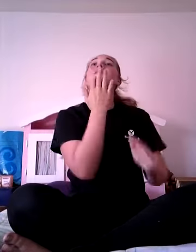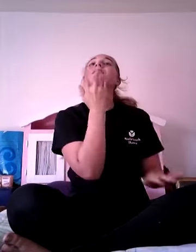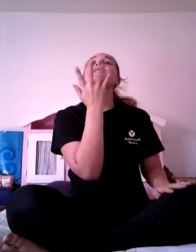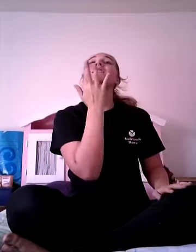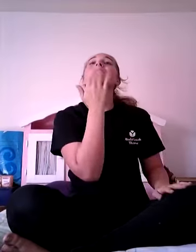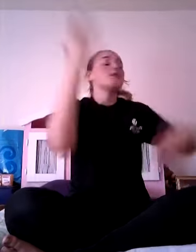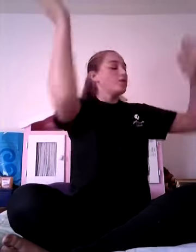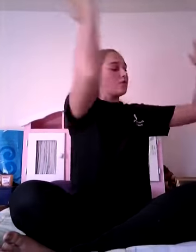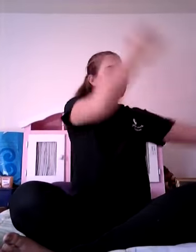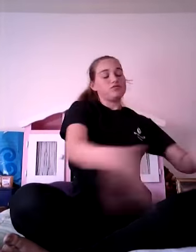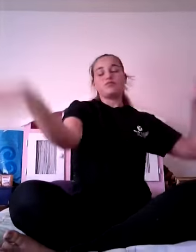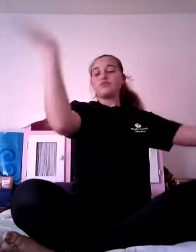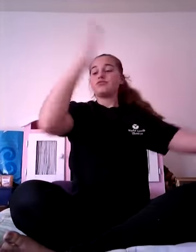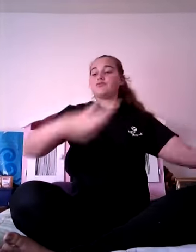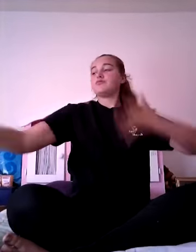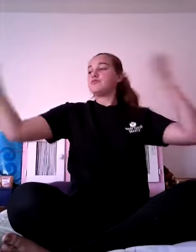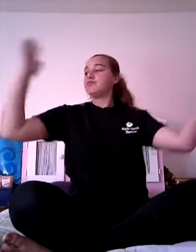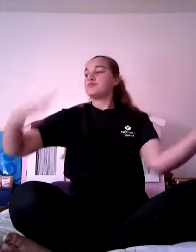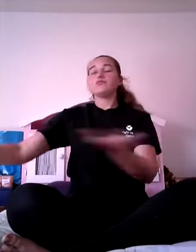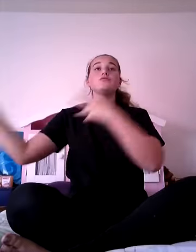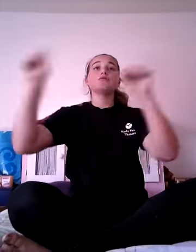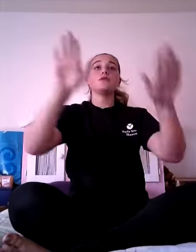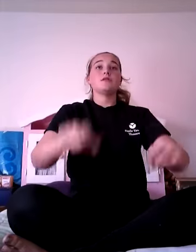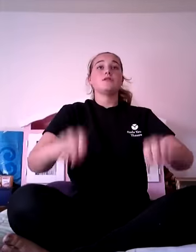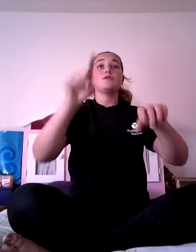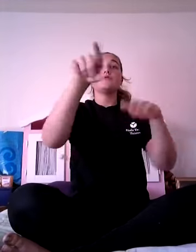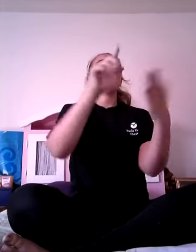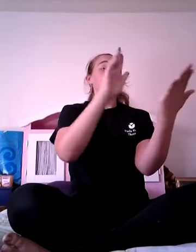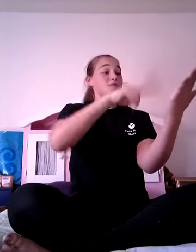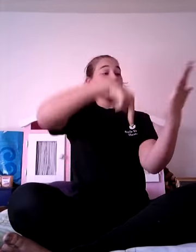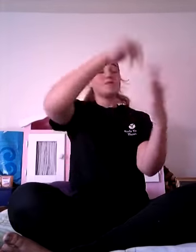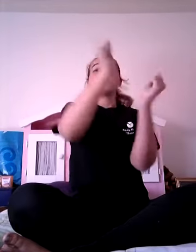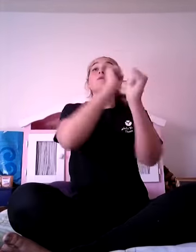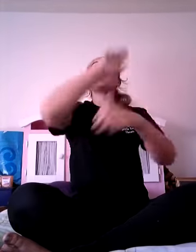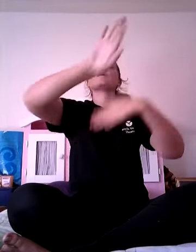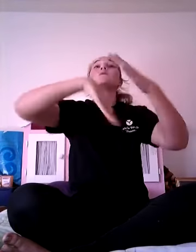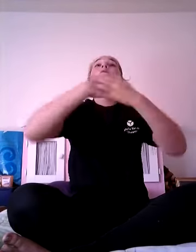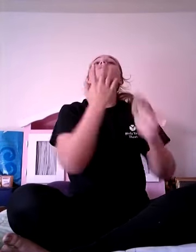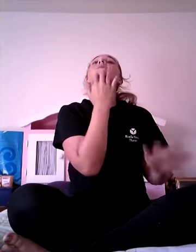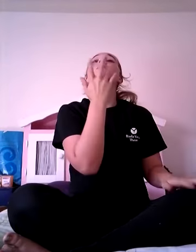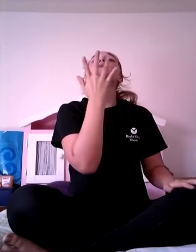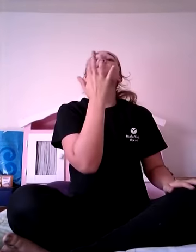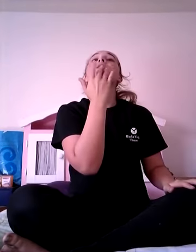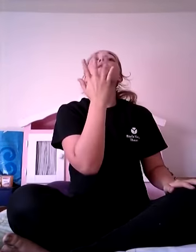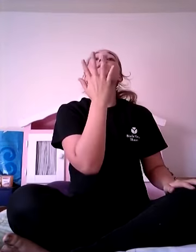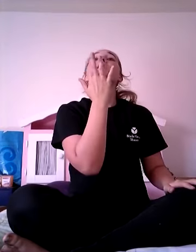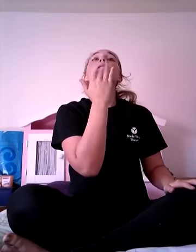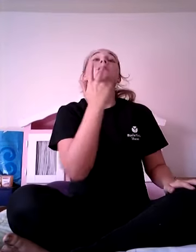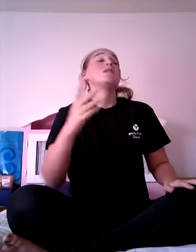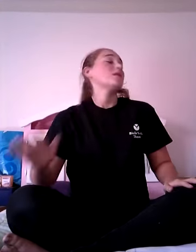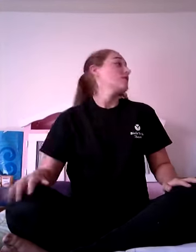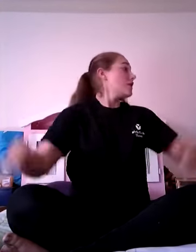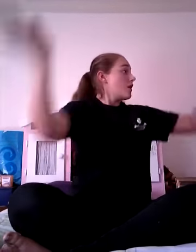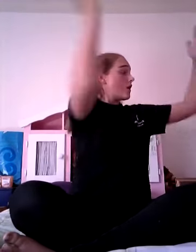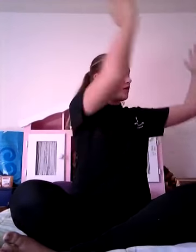colors of the wind? Can you paint with all the colors of the